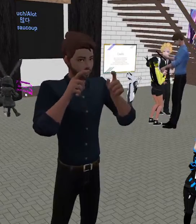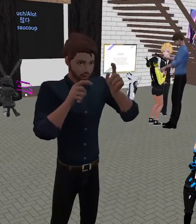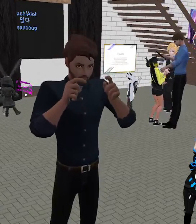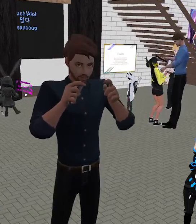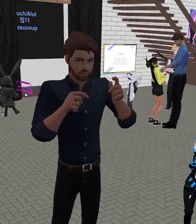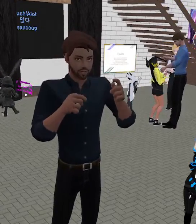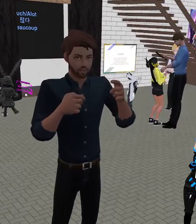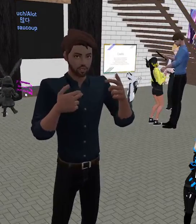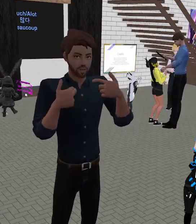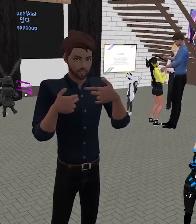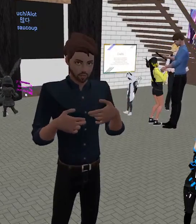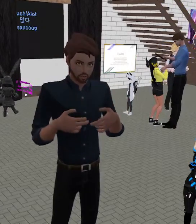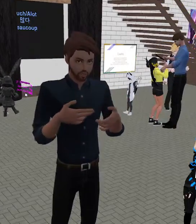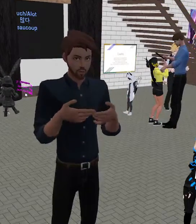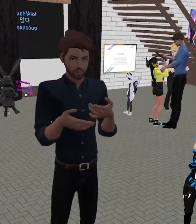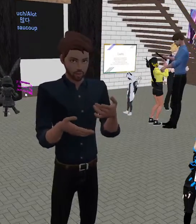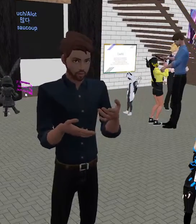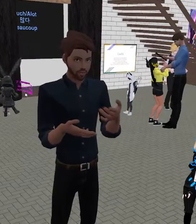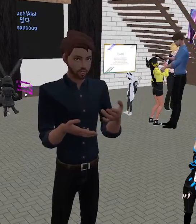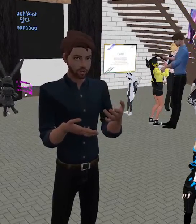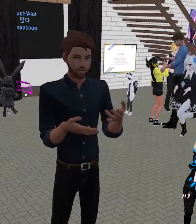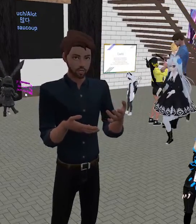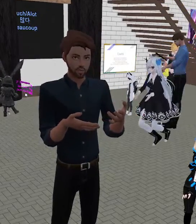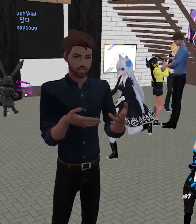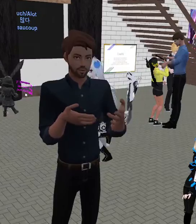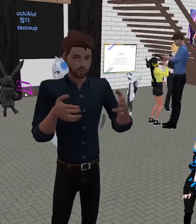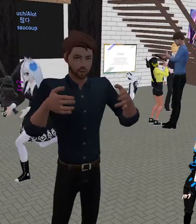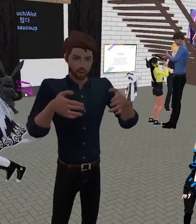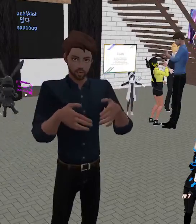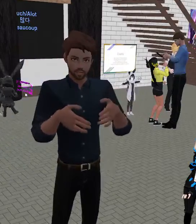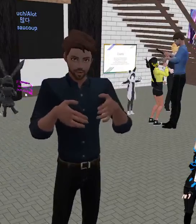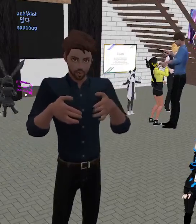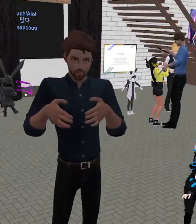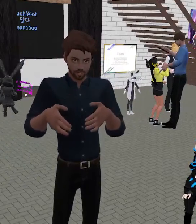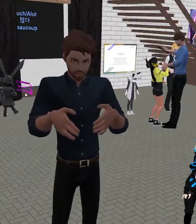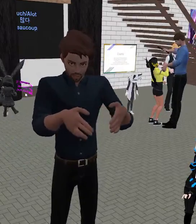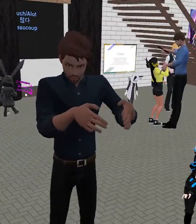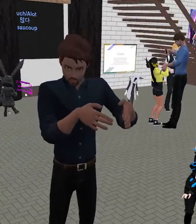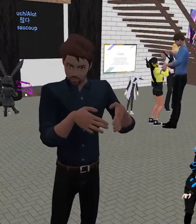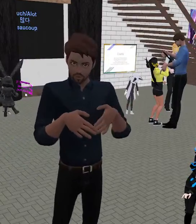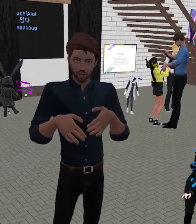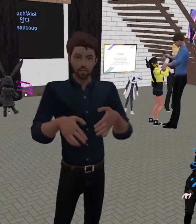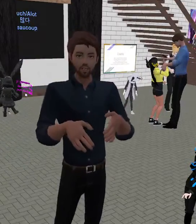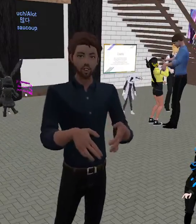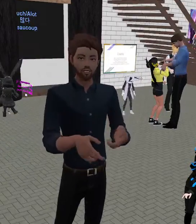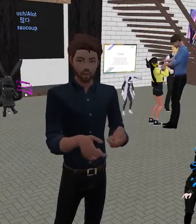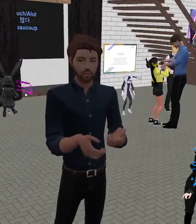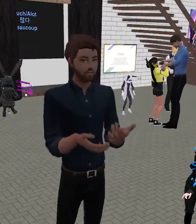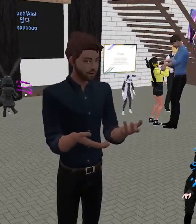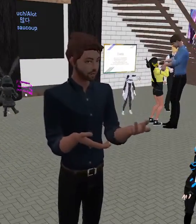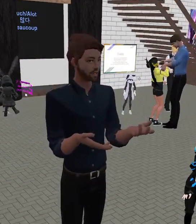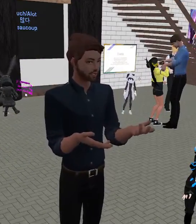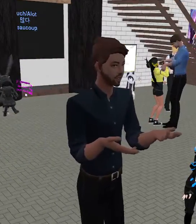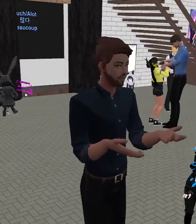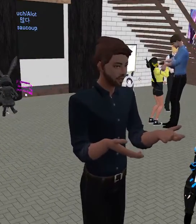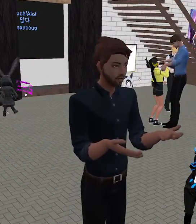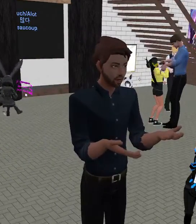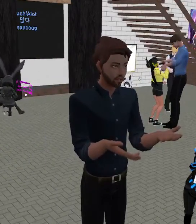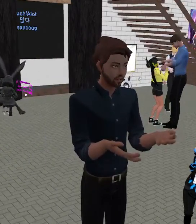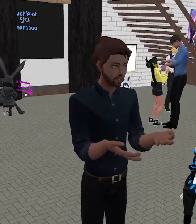like the facial expressions, the body language, the gestures. There's elements that are common to all sign languages, and I think that's what makes